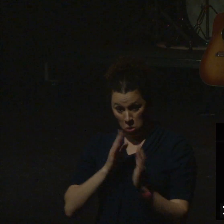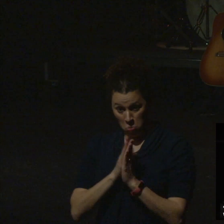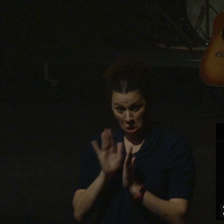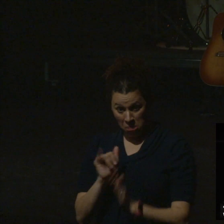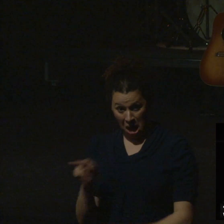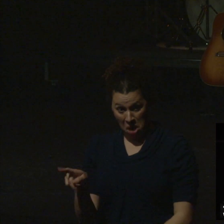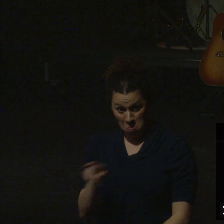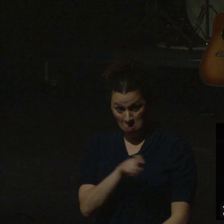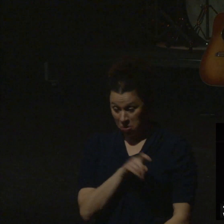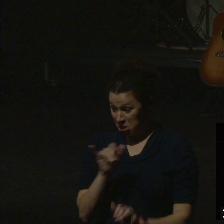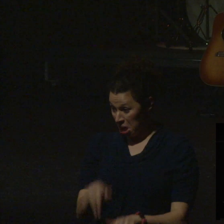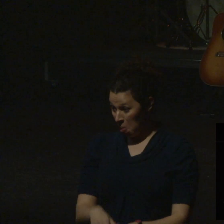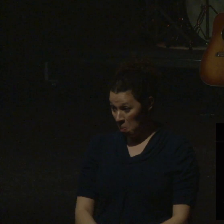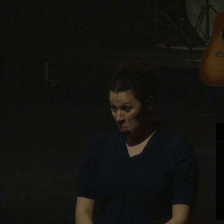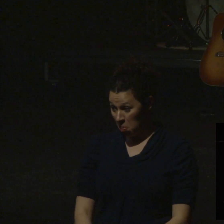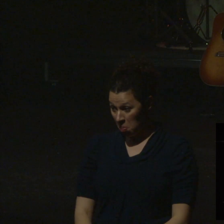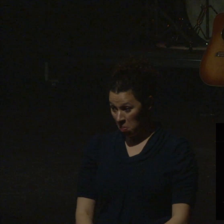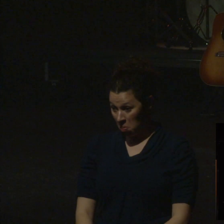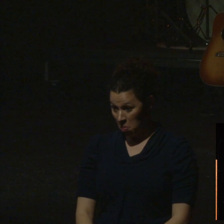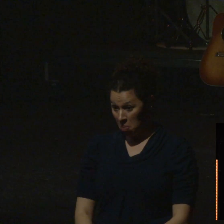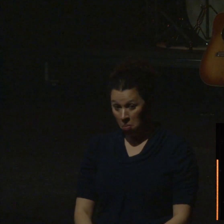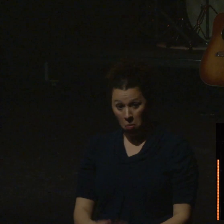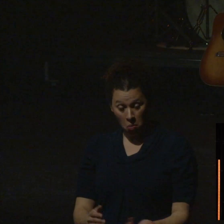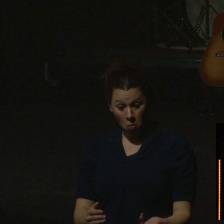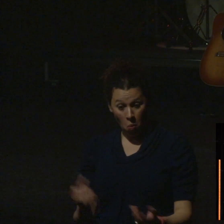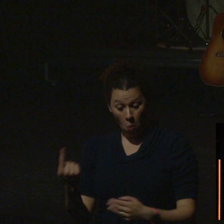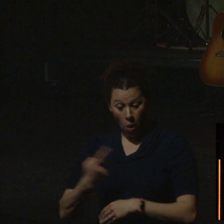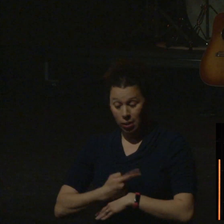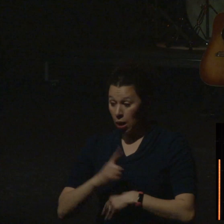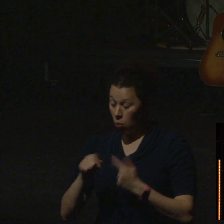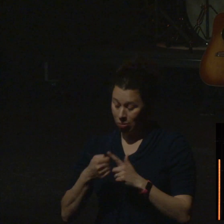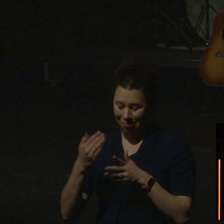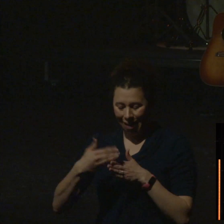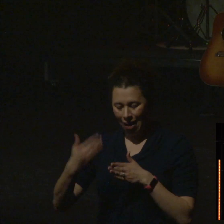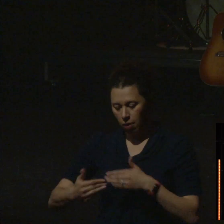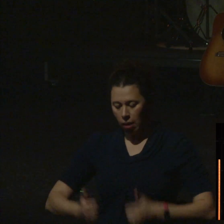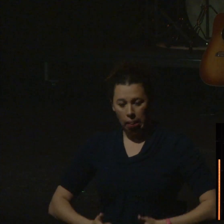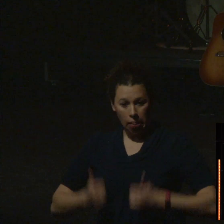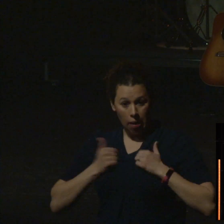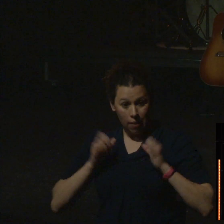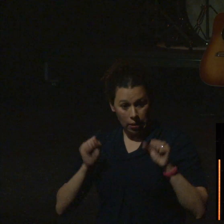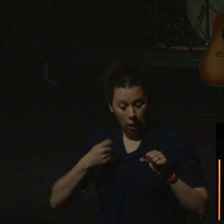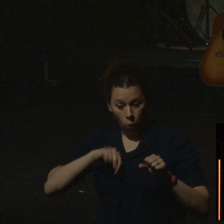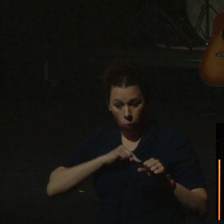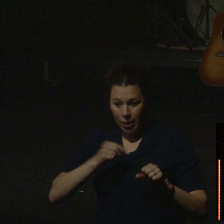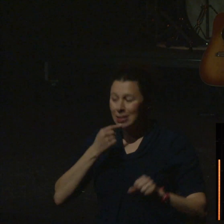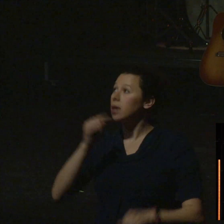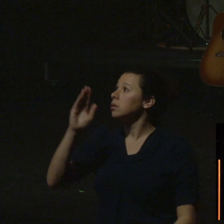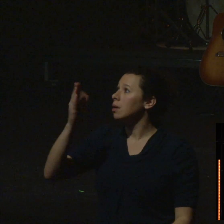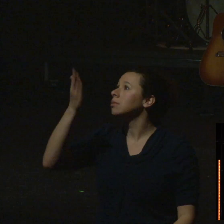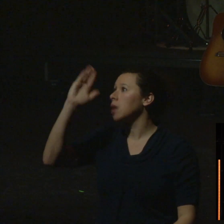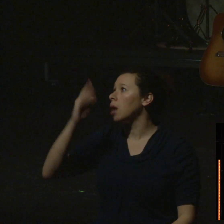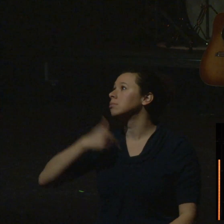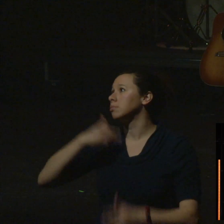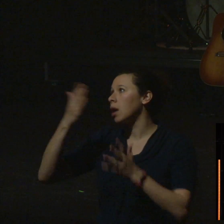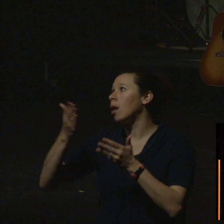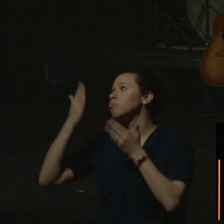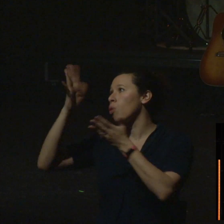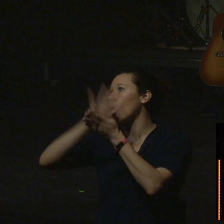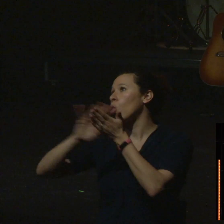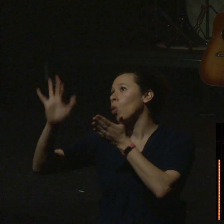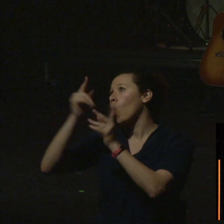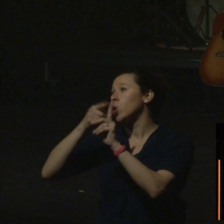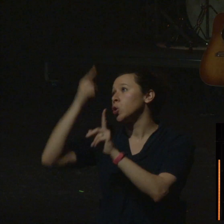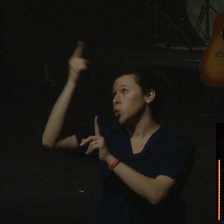Will you and I be able to utter such words at the end of our lives? God, I brought glory to you on earth